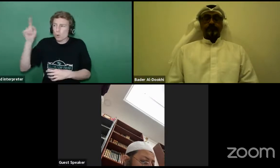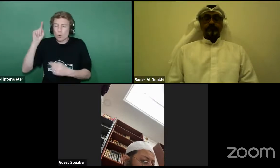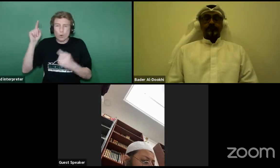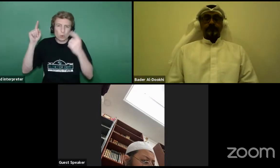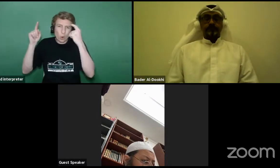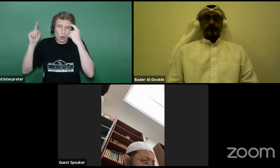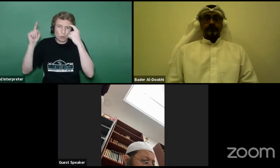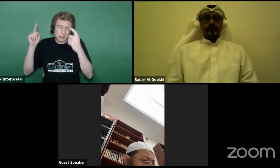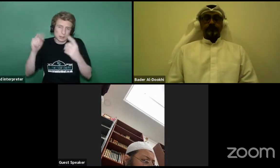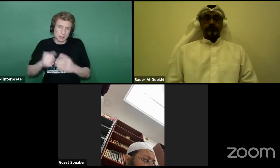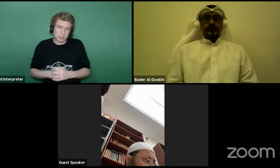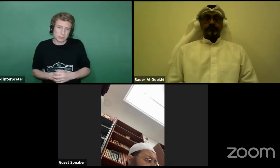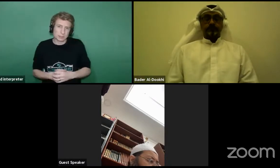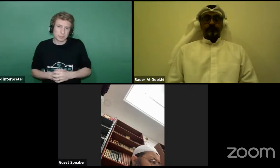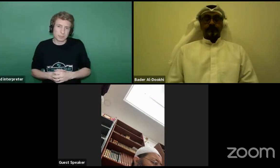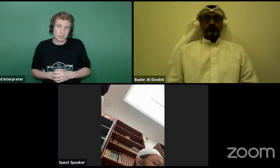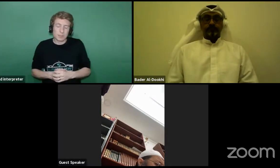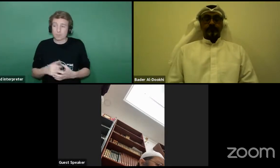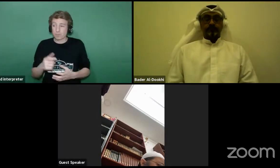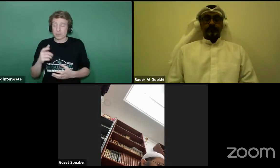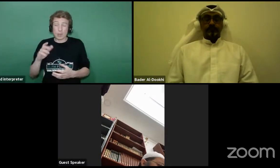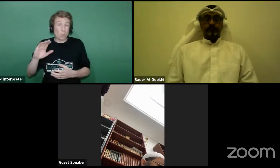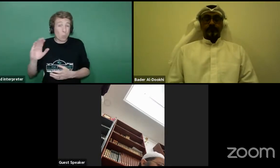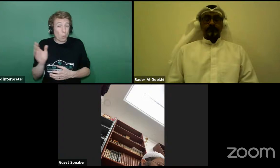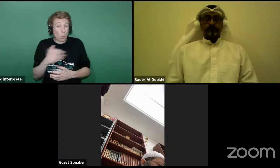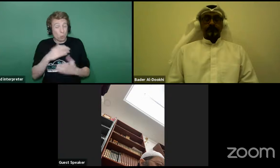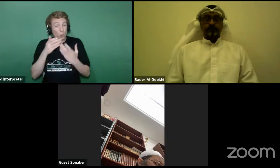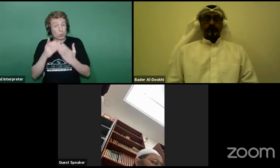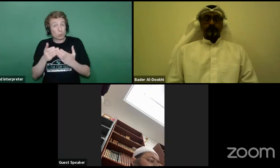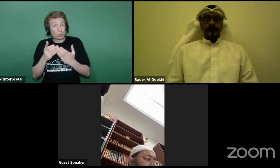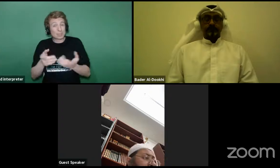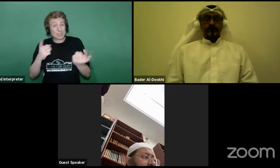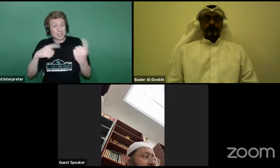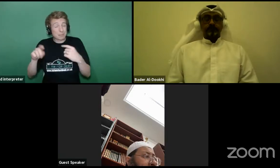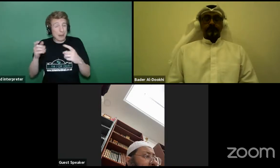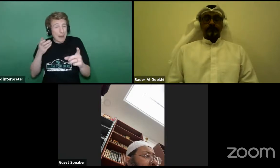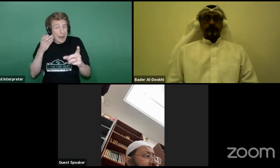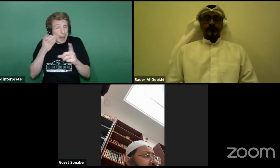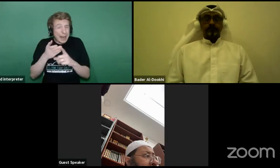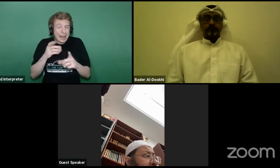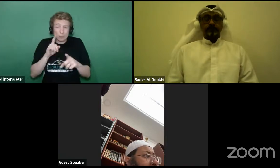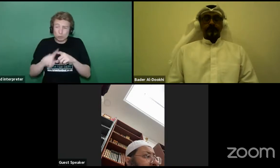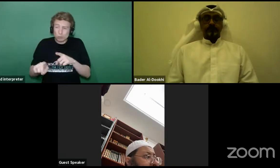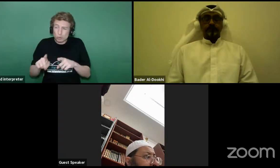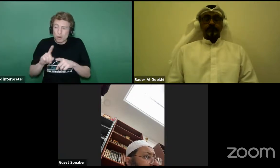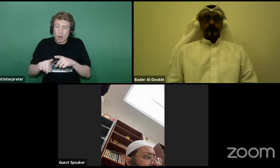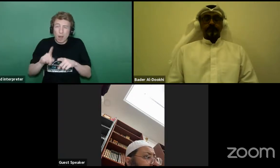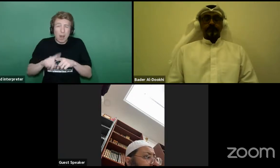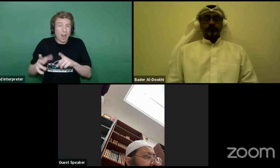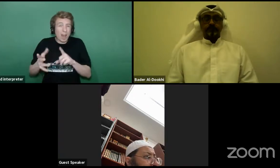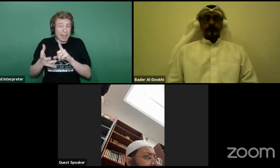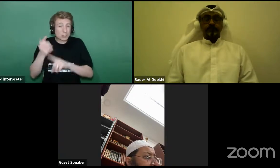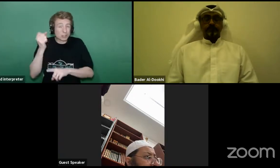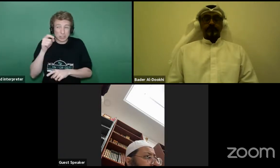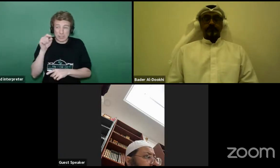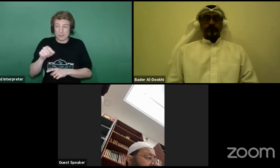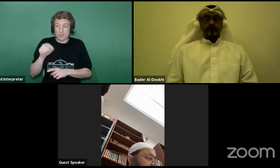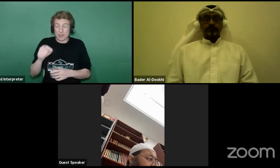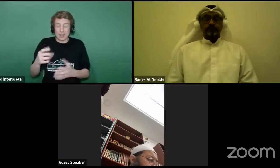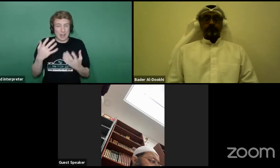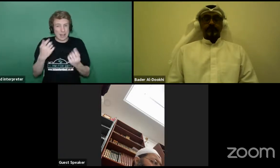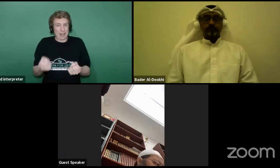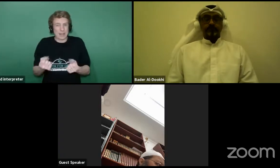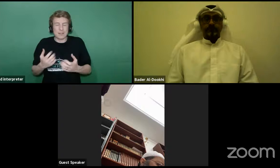Muslim and every believer, they endeavor and they chase after actualizing this fear of